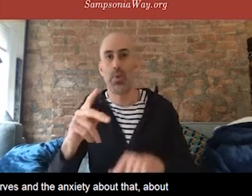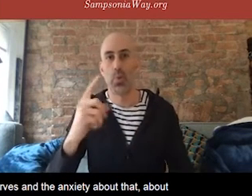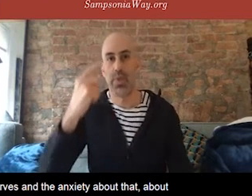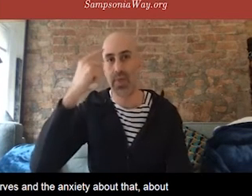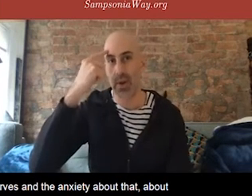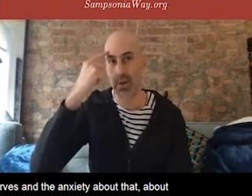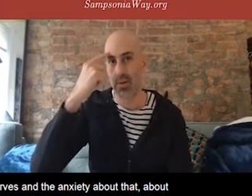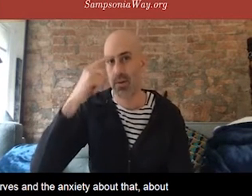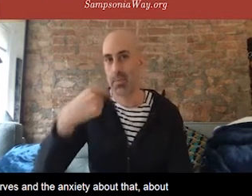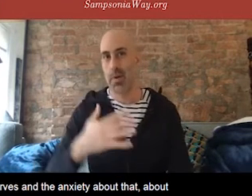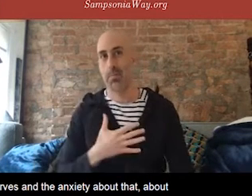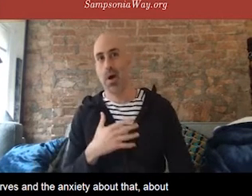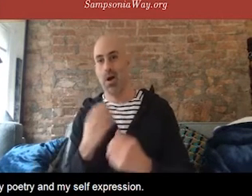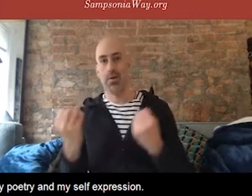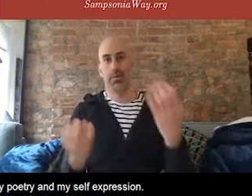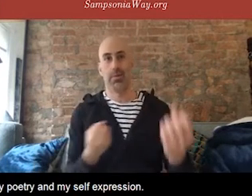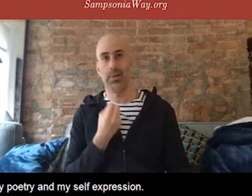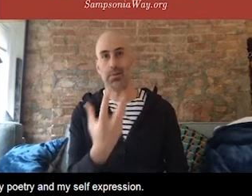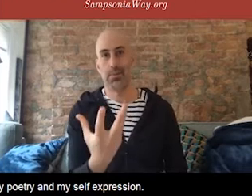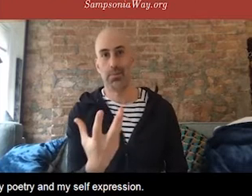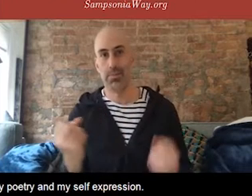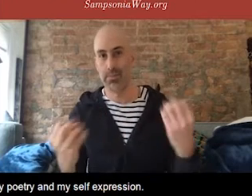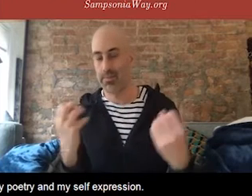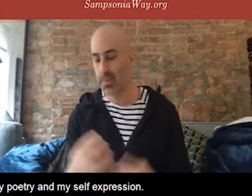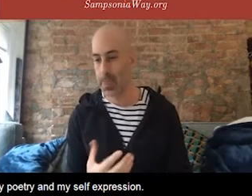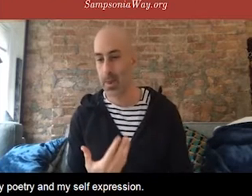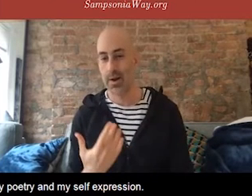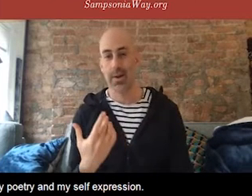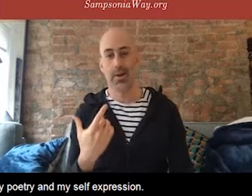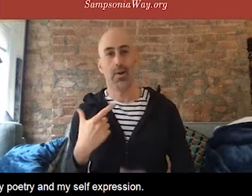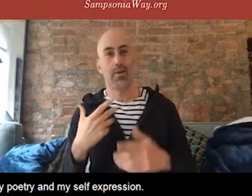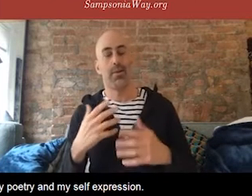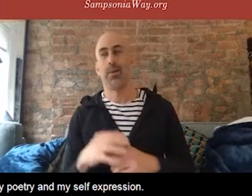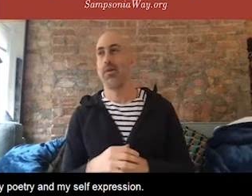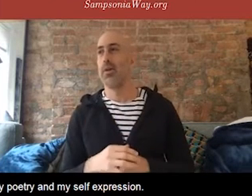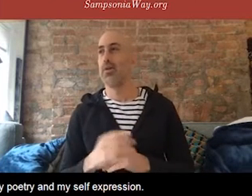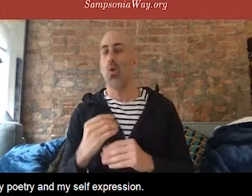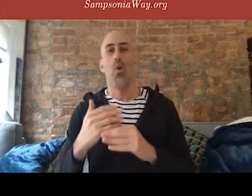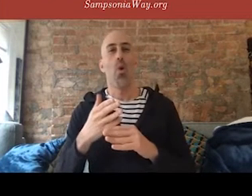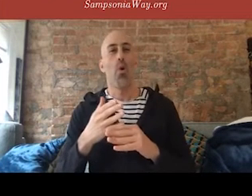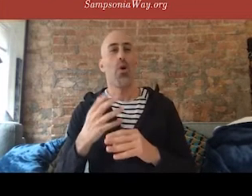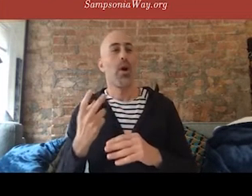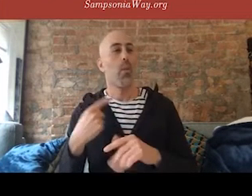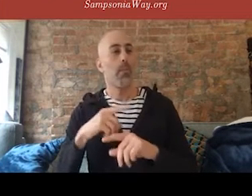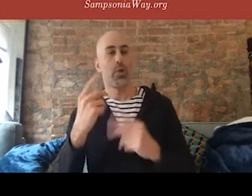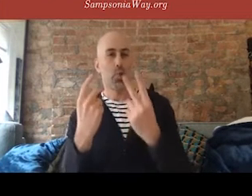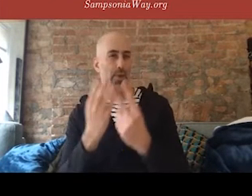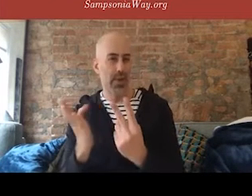of the nerves and the anxiety about that, about what people would think about my poetry and my self-expression.